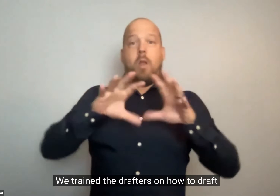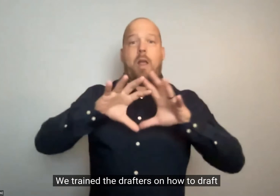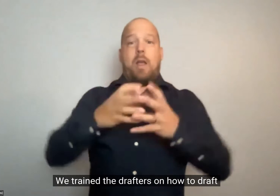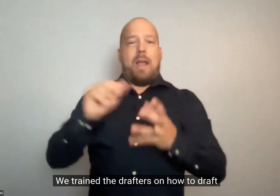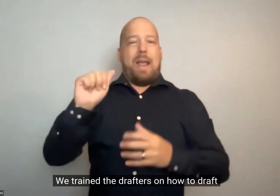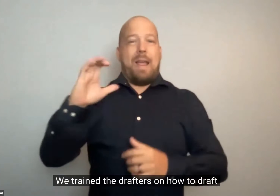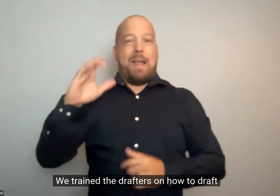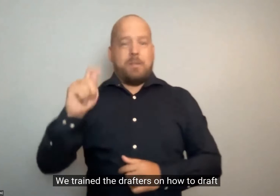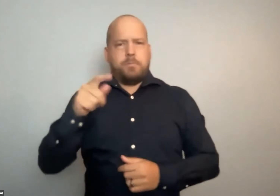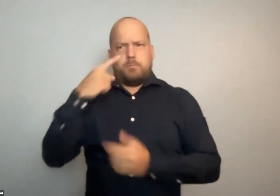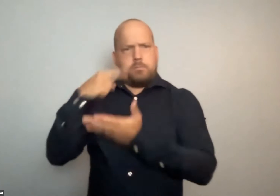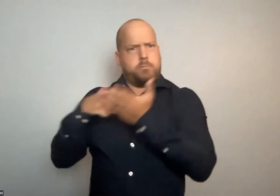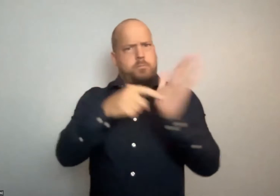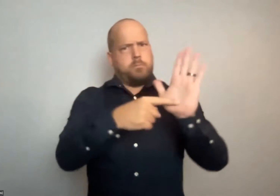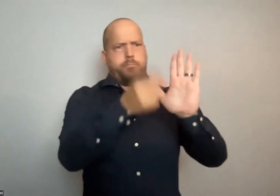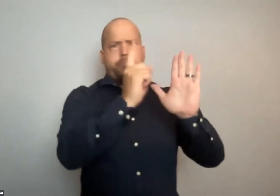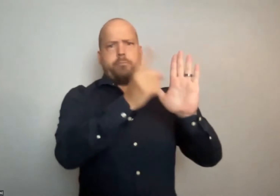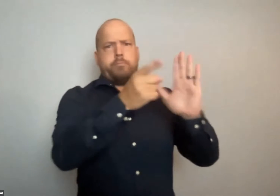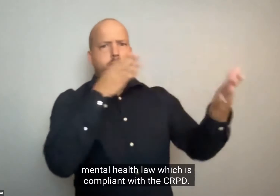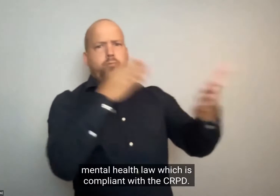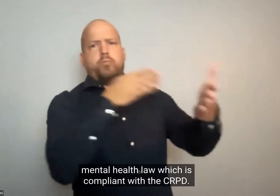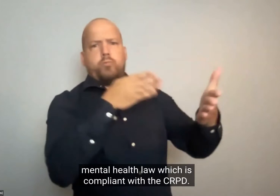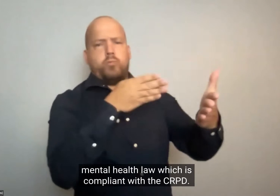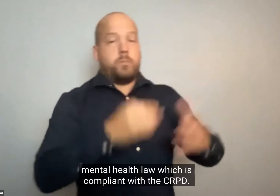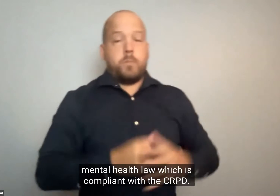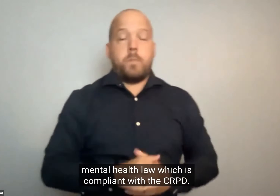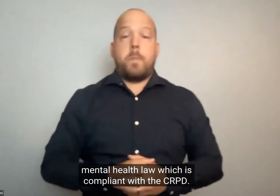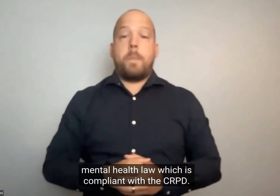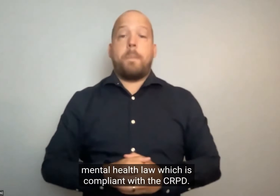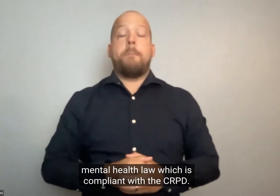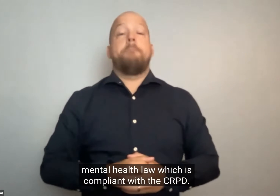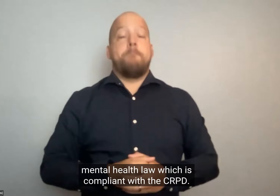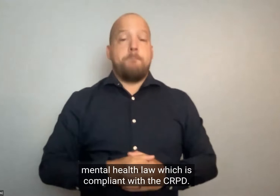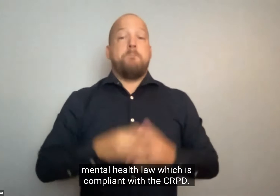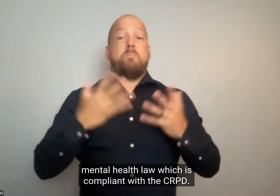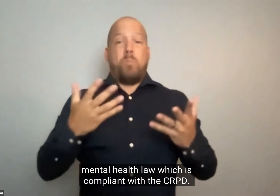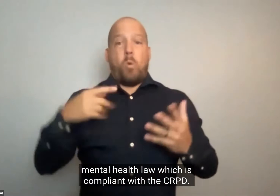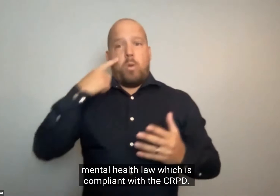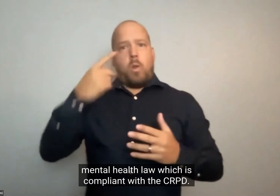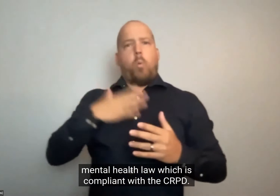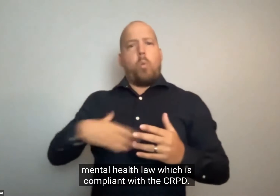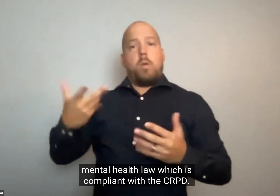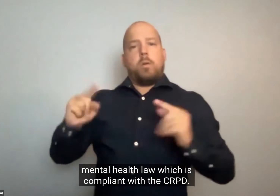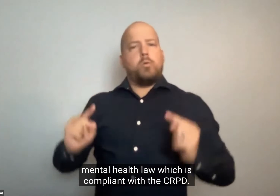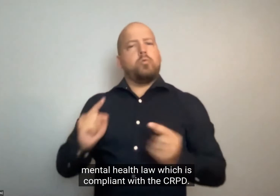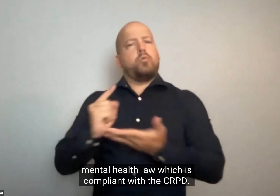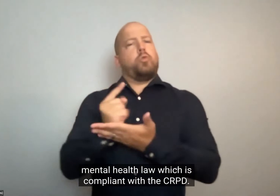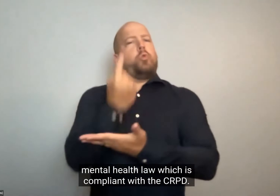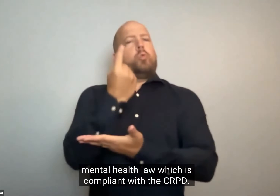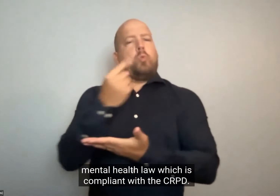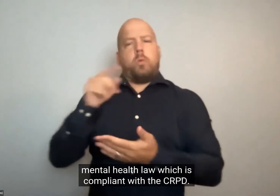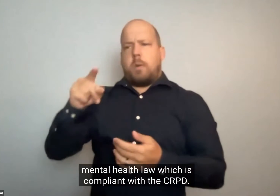draft a mental health law, which is compliant with the